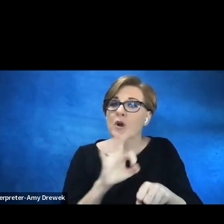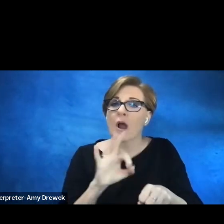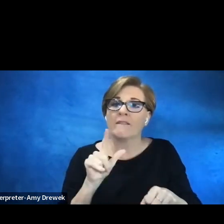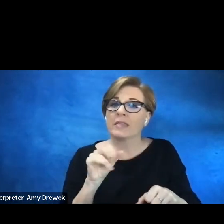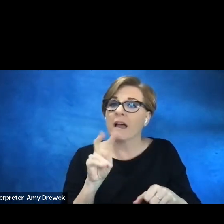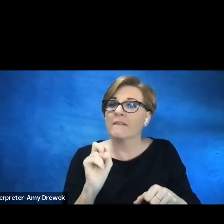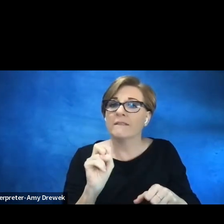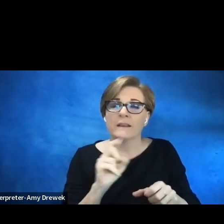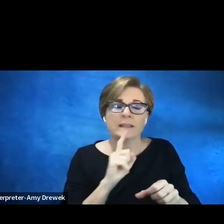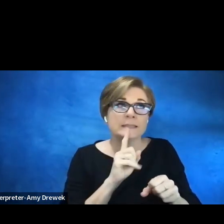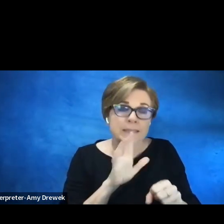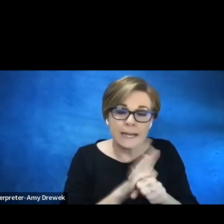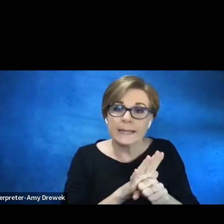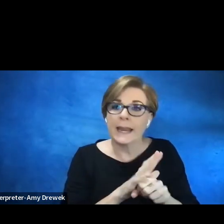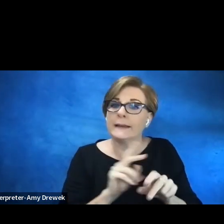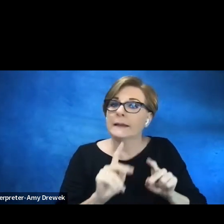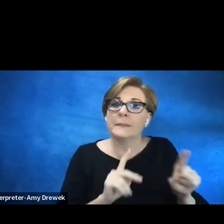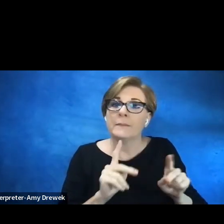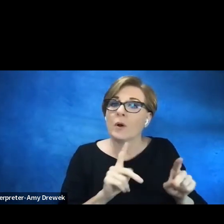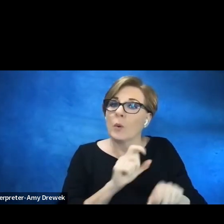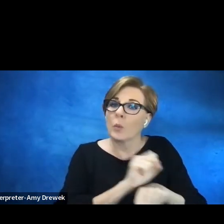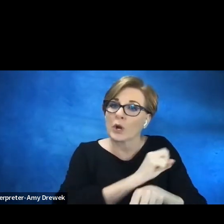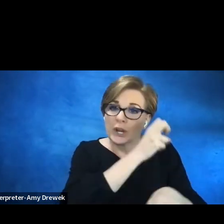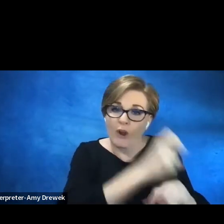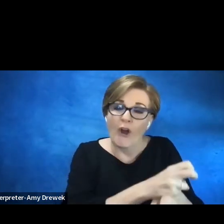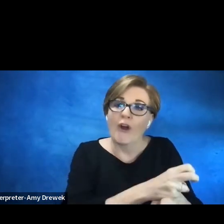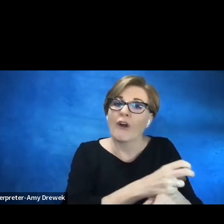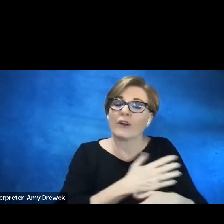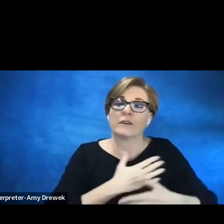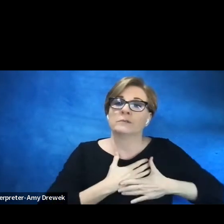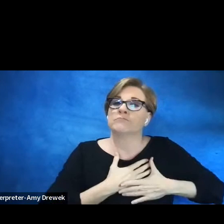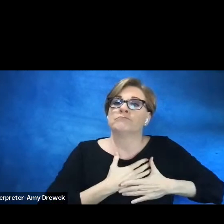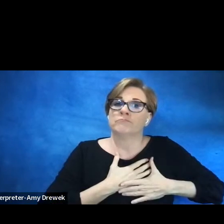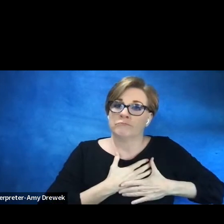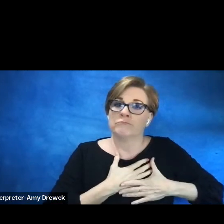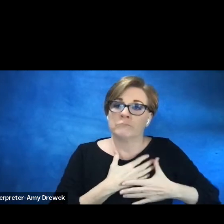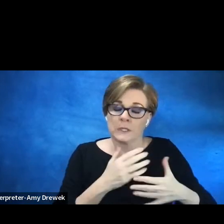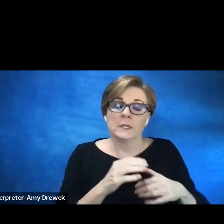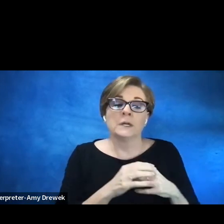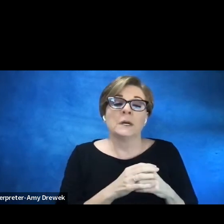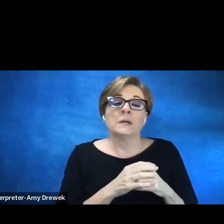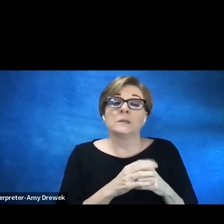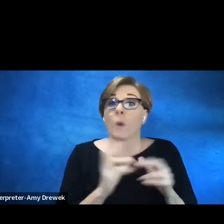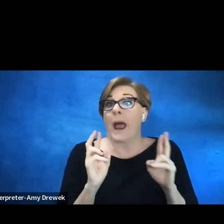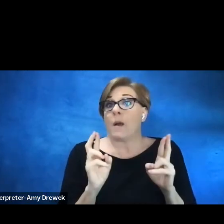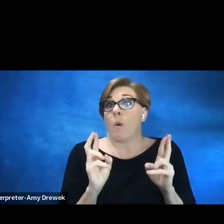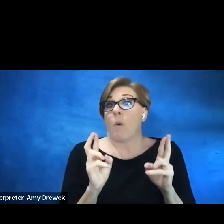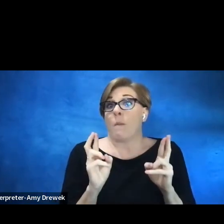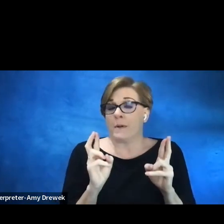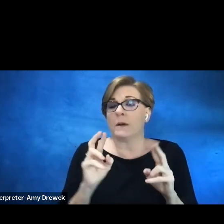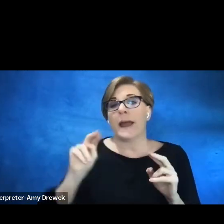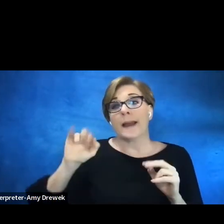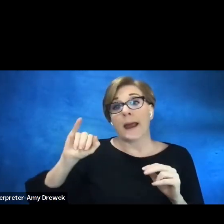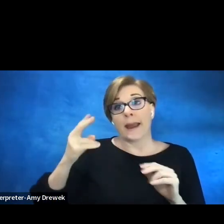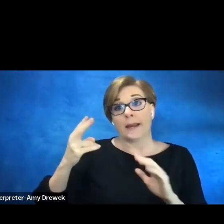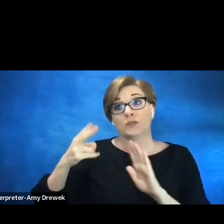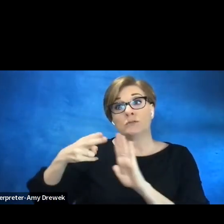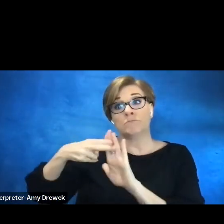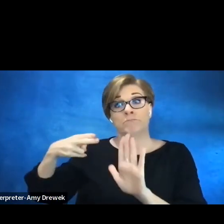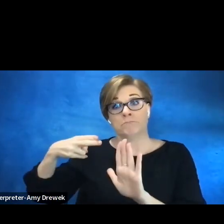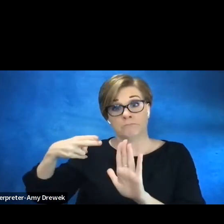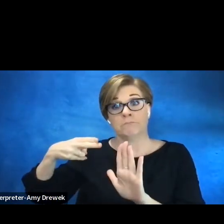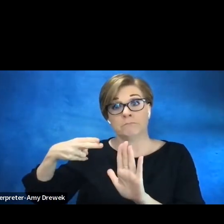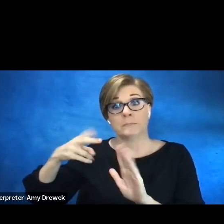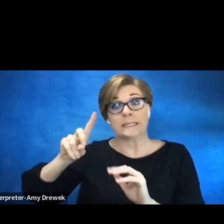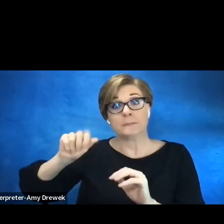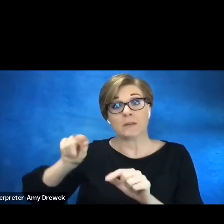hard that I'm indebted to forever. So I hope that that designation will open more doors. I think